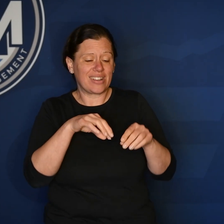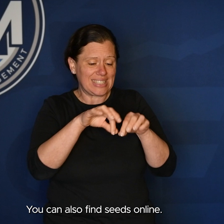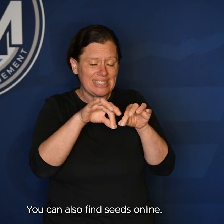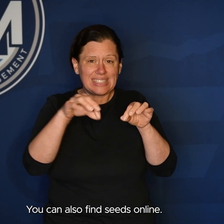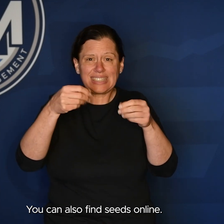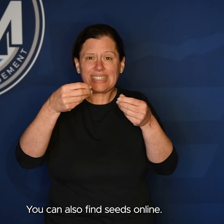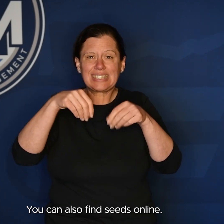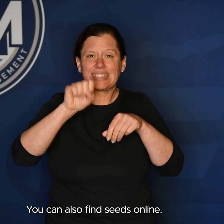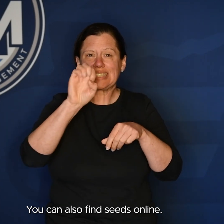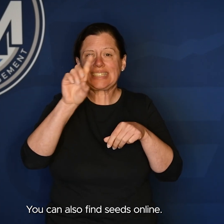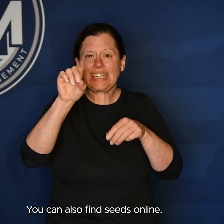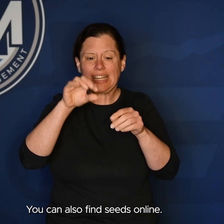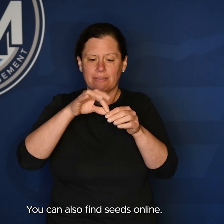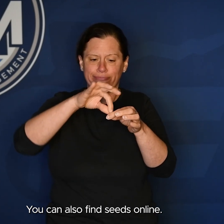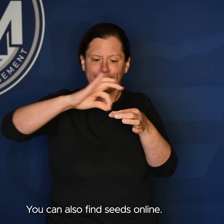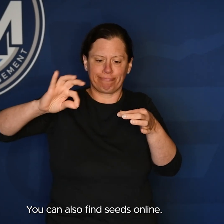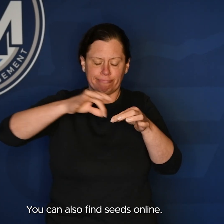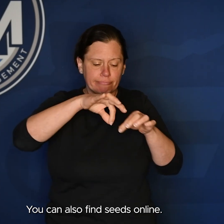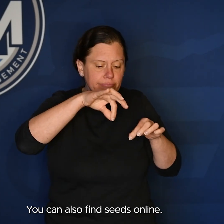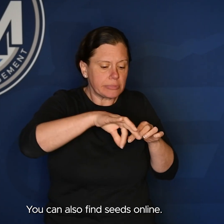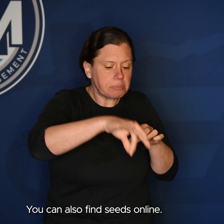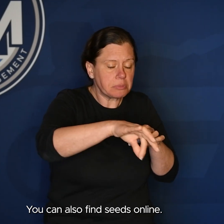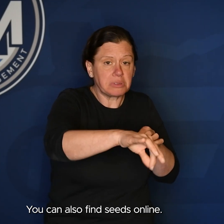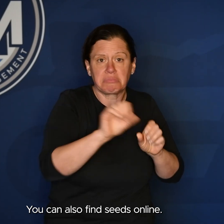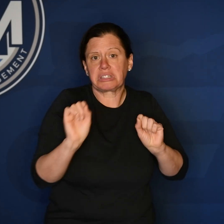You can also find seeds online.